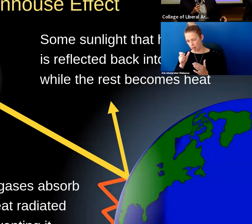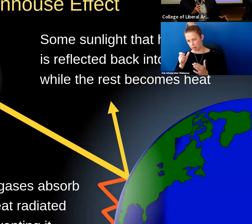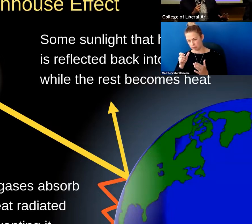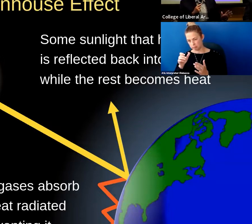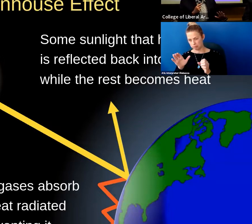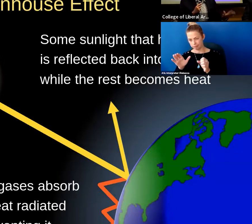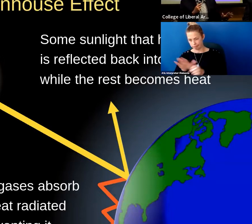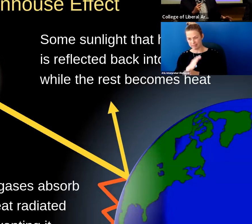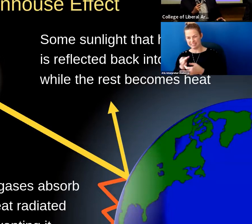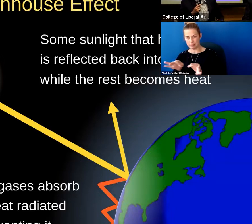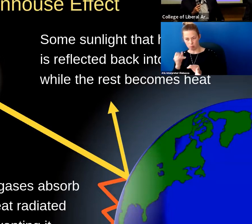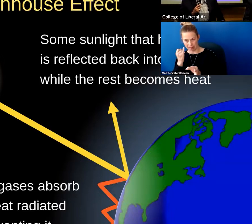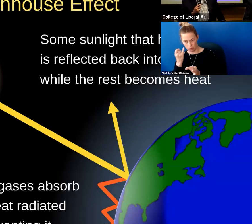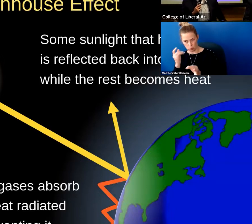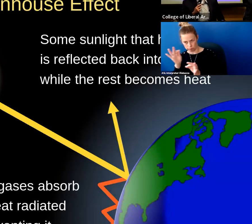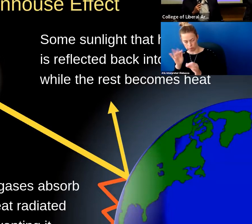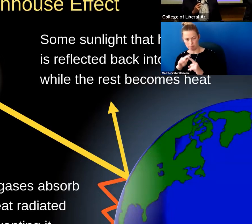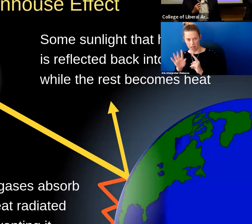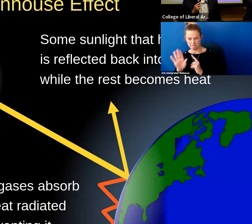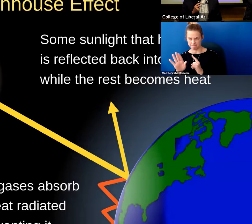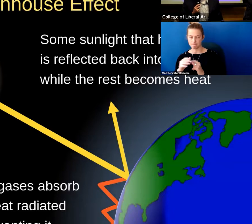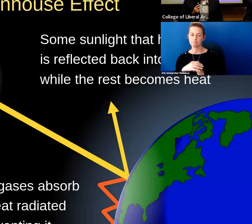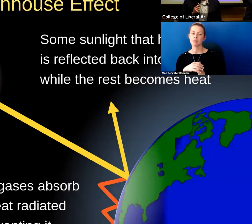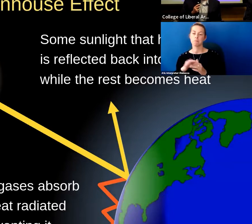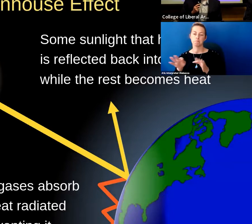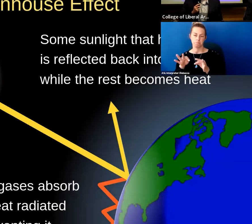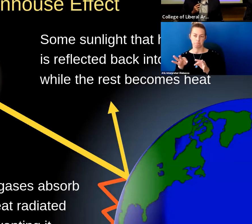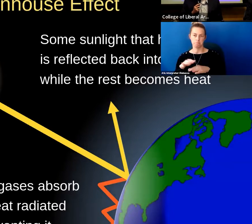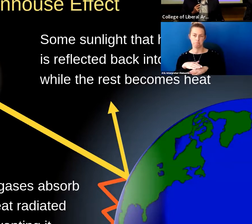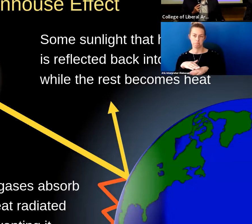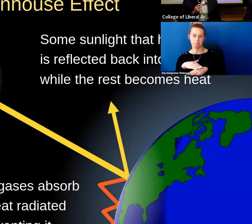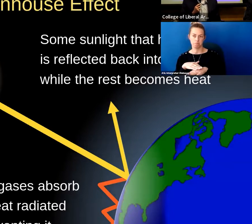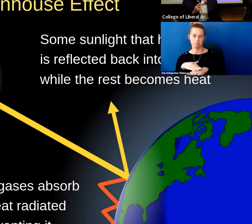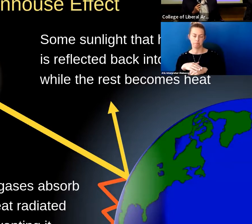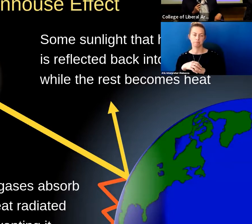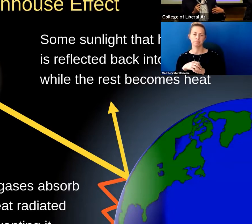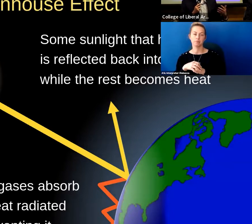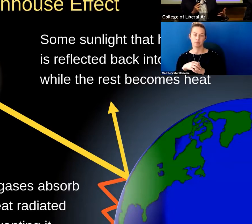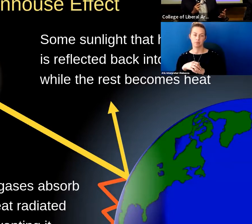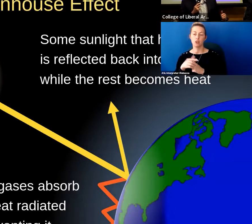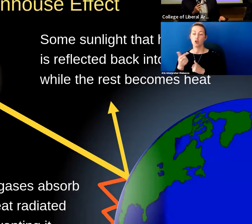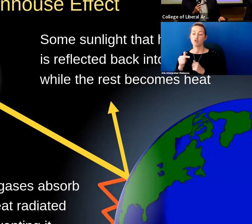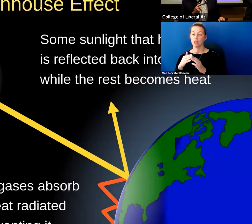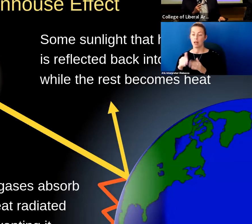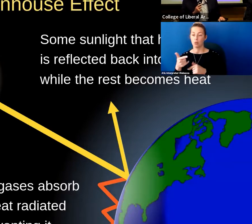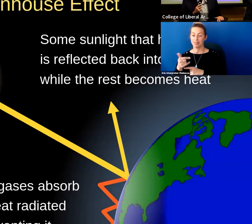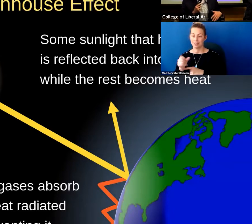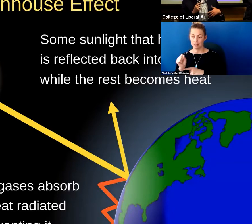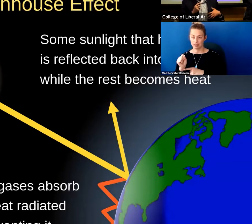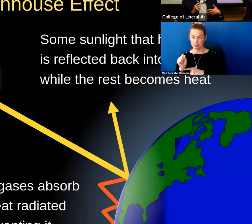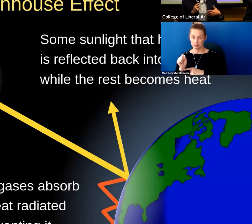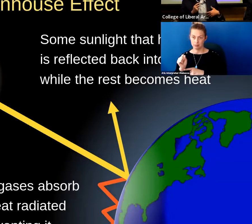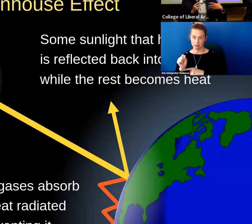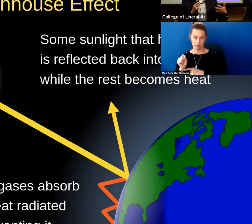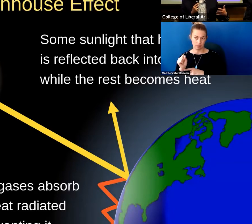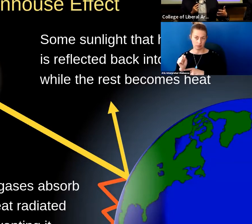right? The Earth is warming. And why is it warming? Well, it's warming because of greenhouse gases. Yeah, greenhouse gases naturally exist,